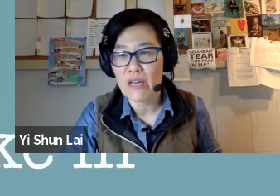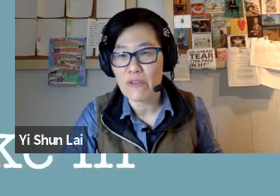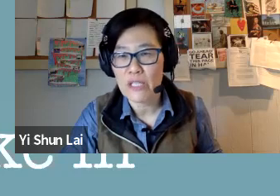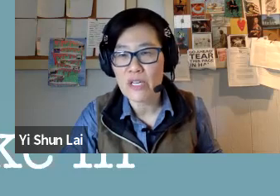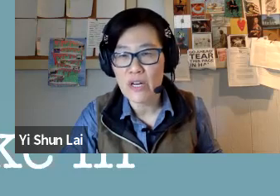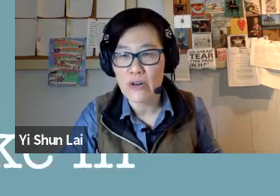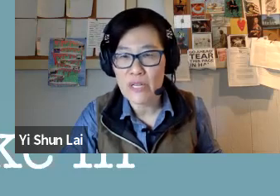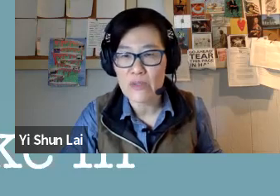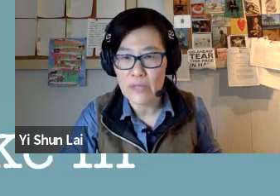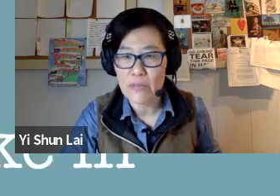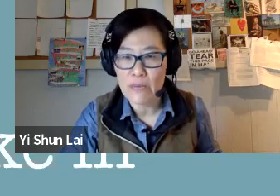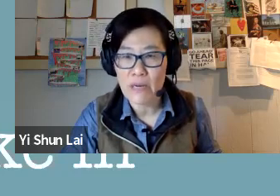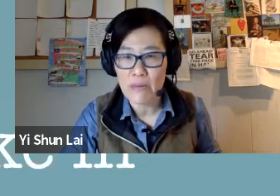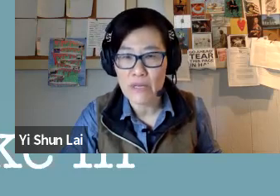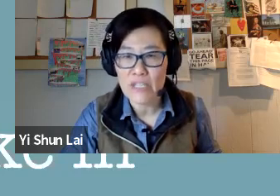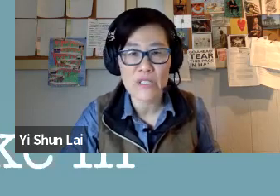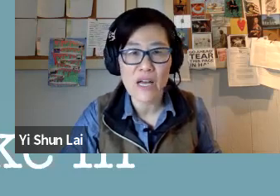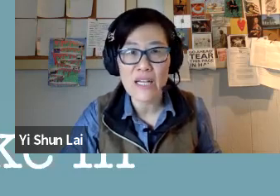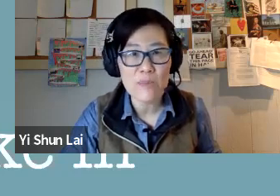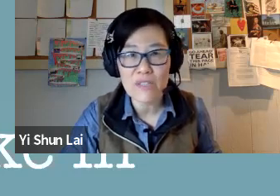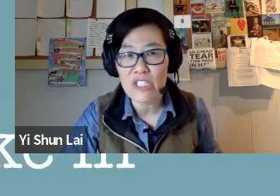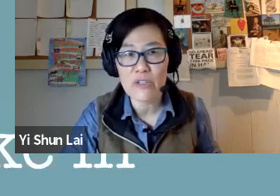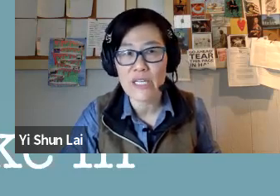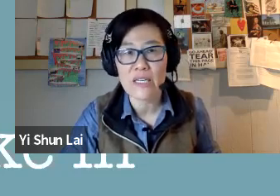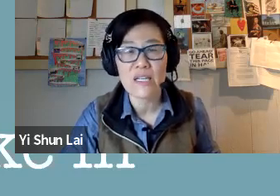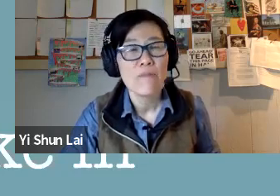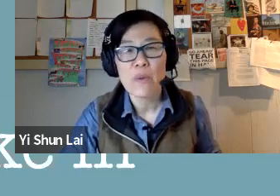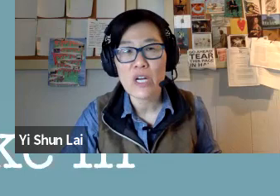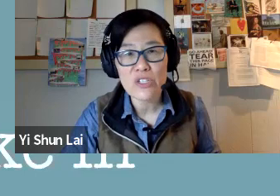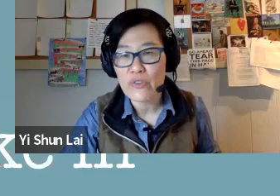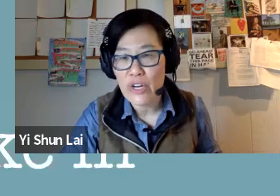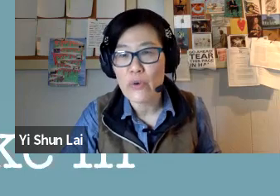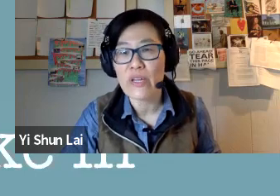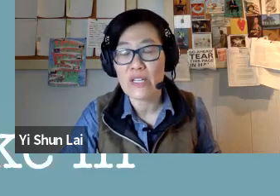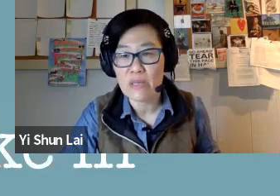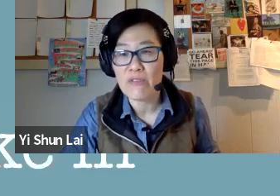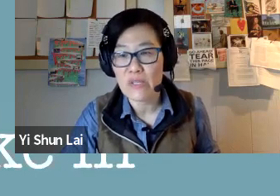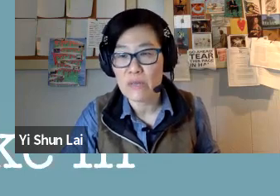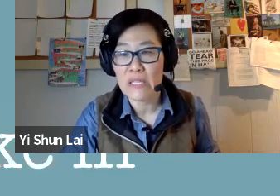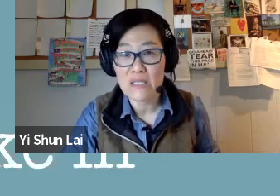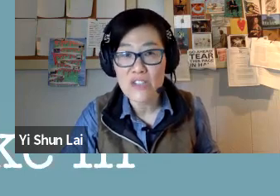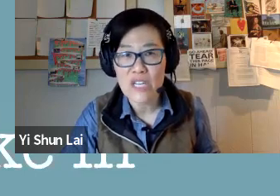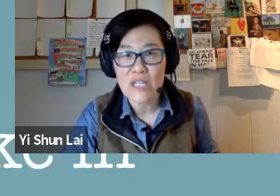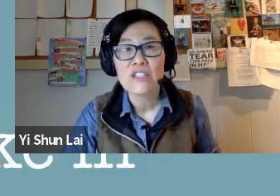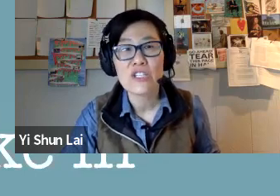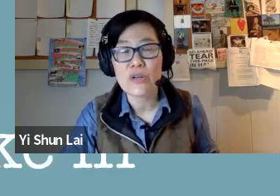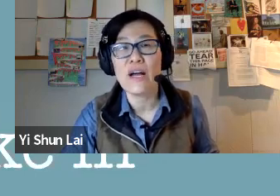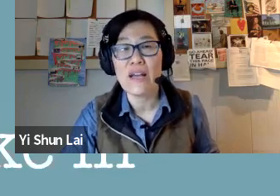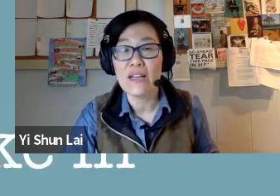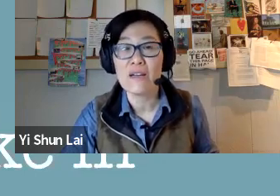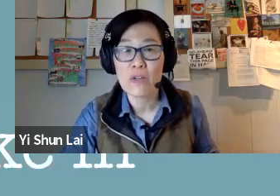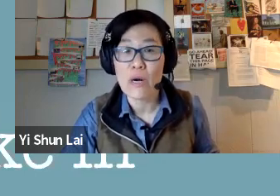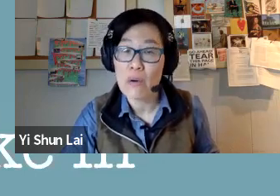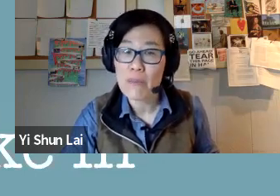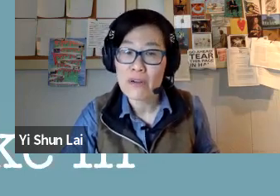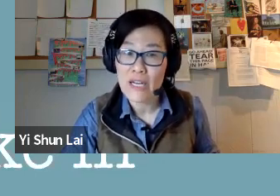cow for a handful of beans. Uh-oh, that's a really big problem, all right? So it's highly specific to who he is, and we also know that he's going to be faced with a big decision to try